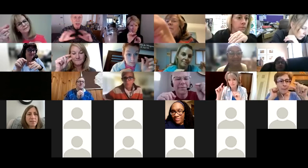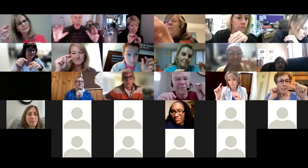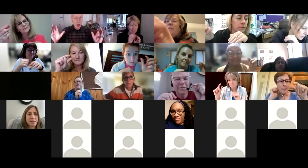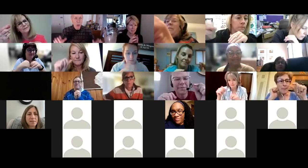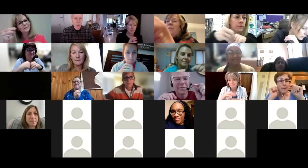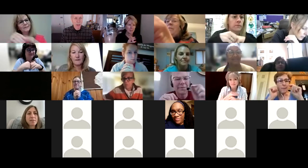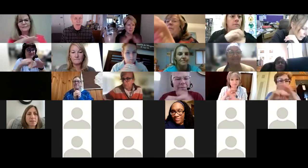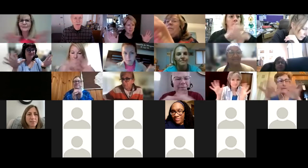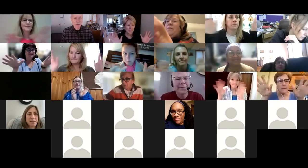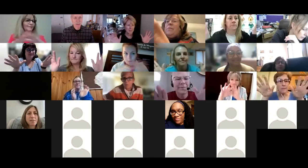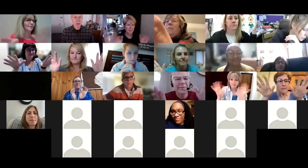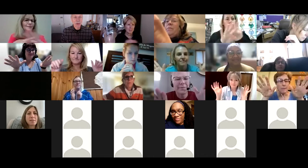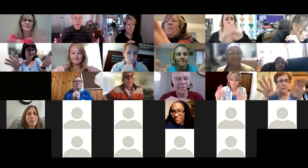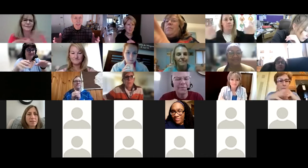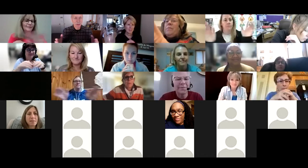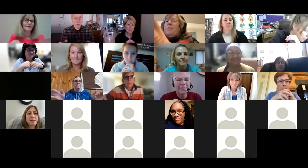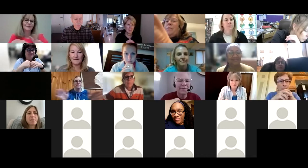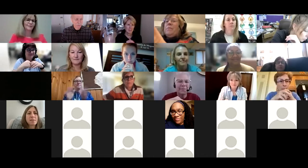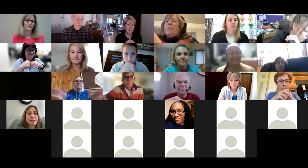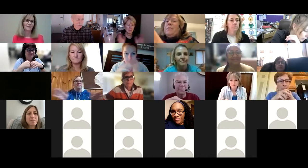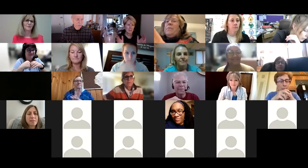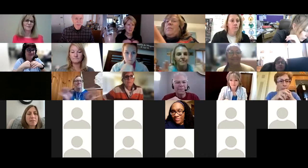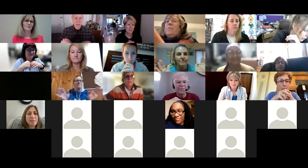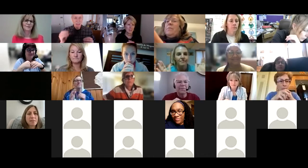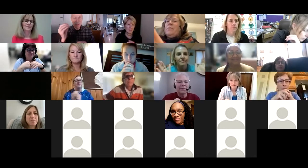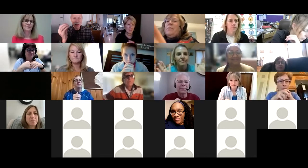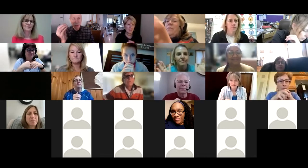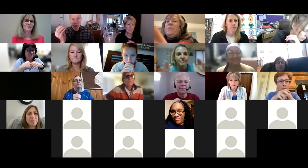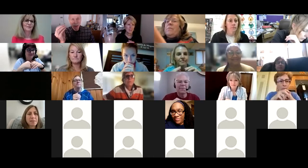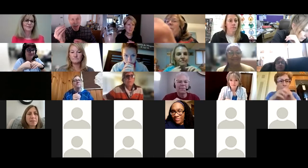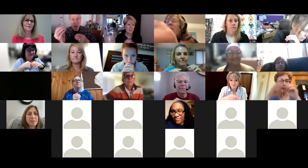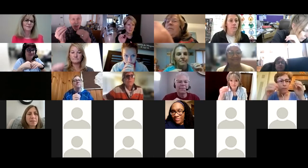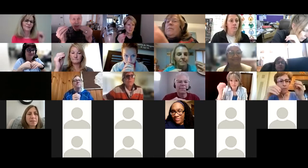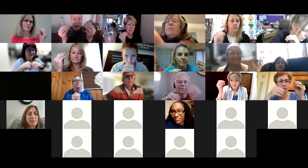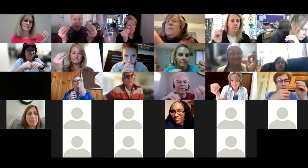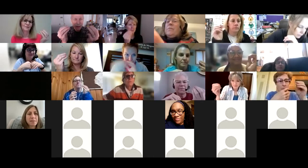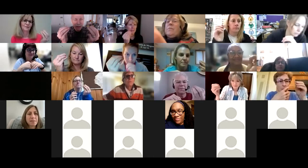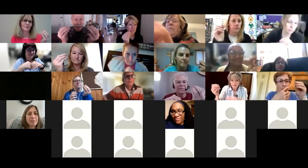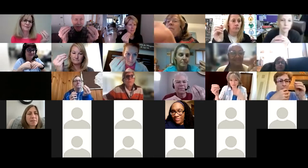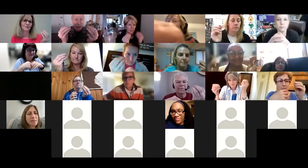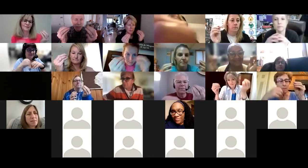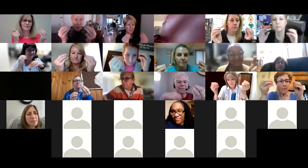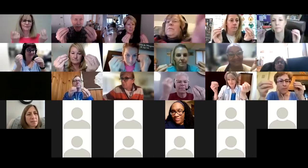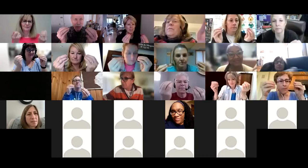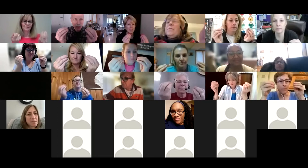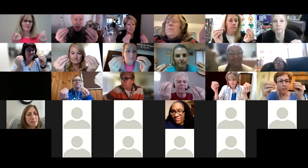No, you tell them. Here is my green marker and here is my red marker.